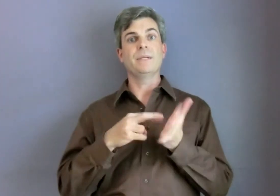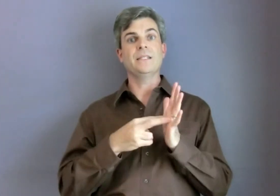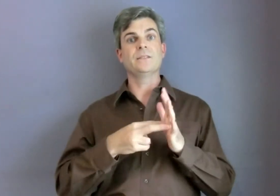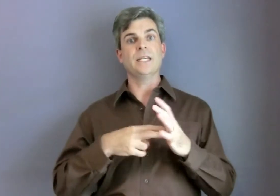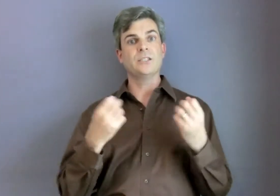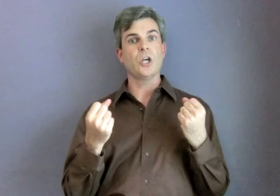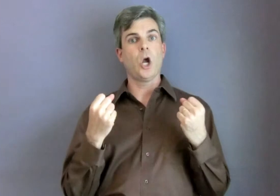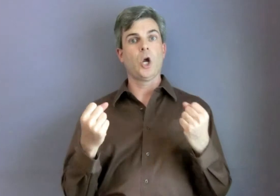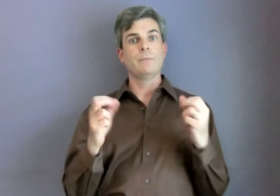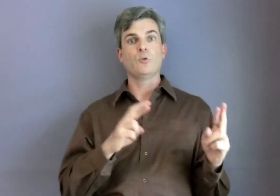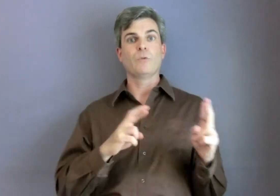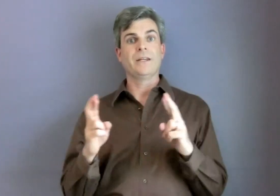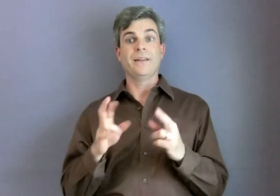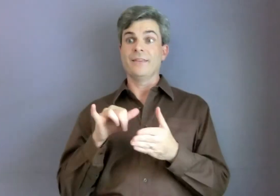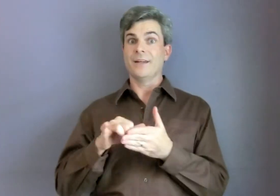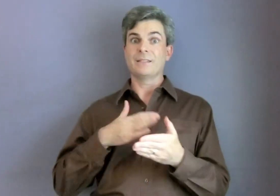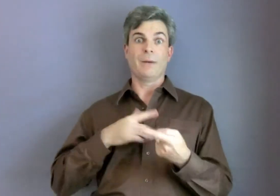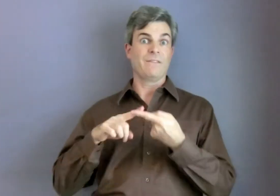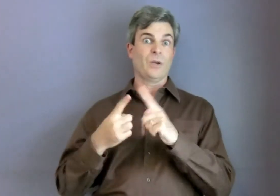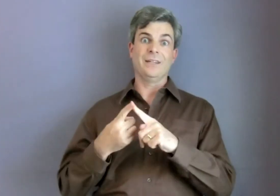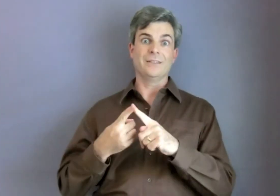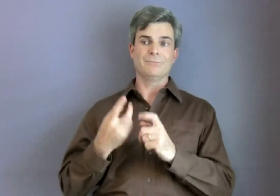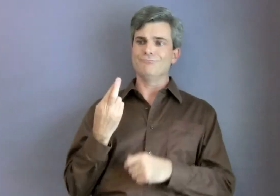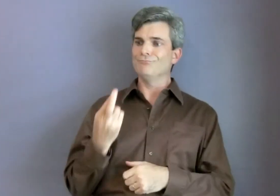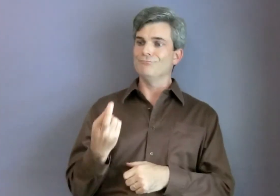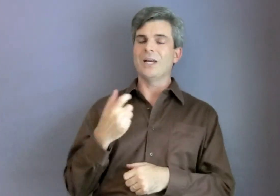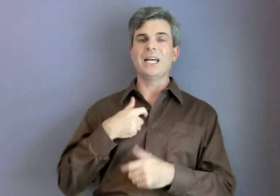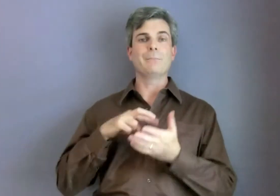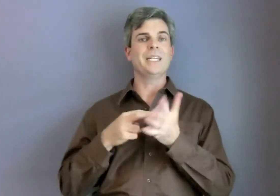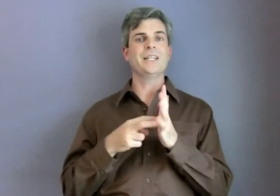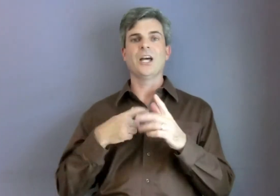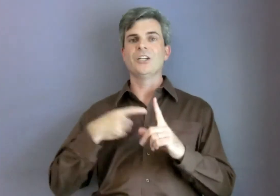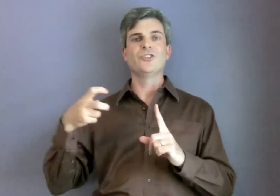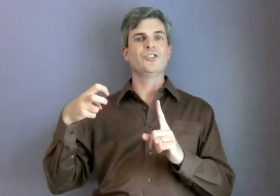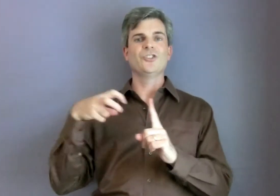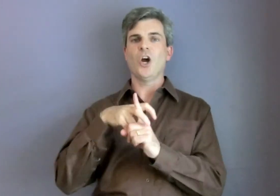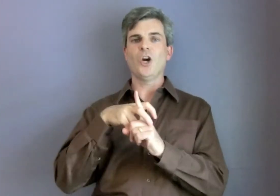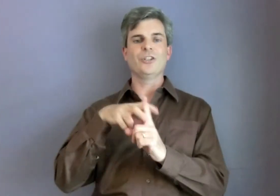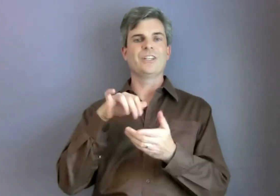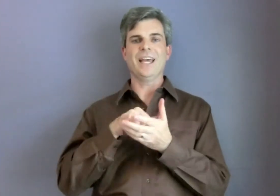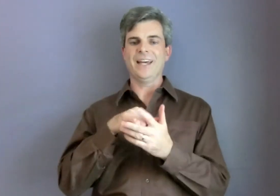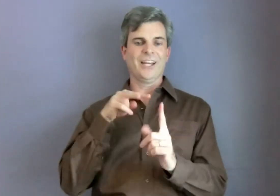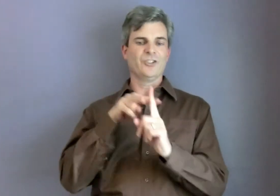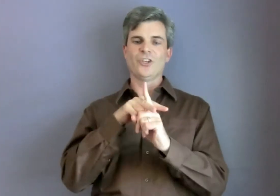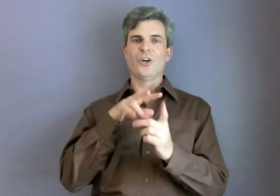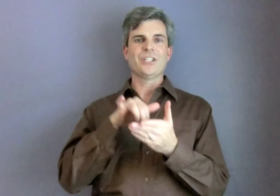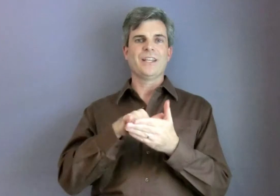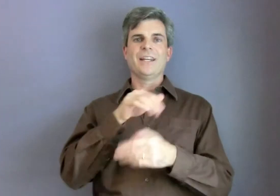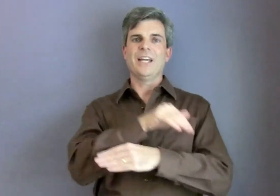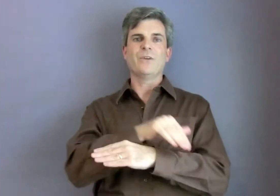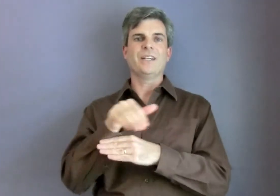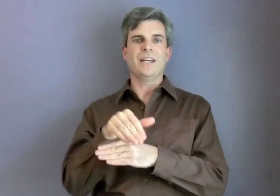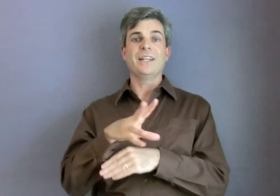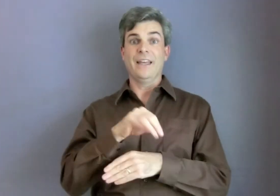And that's my friend. I mean, I charge it every night, and it works. It works. And what I would love to add, because I didn't have time,